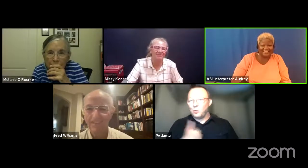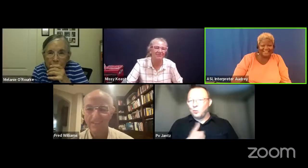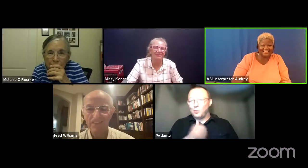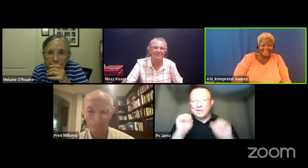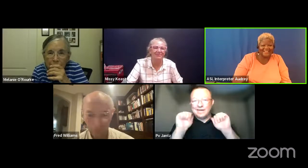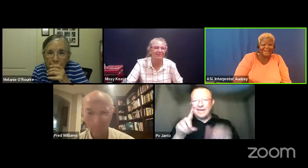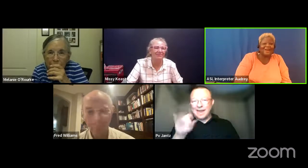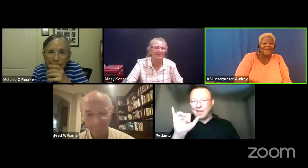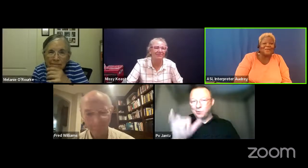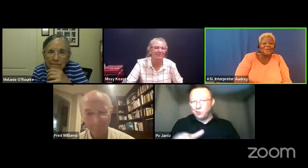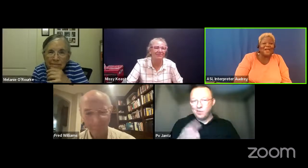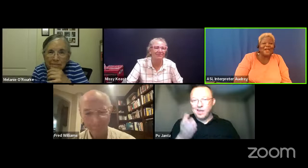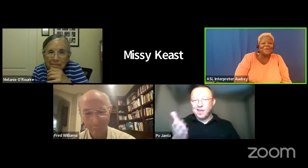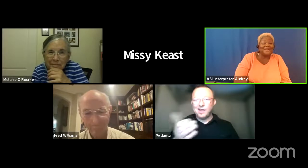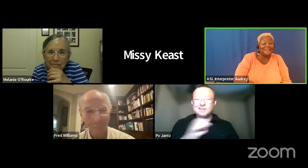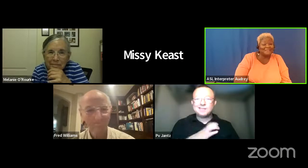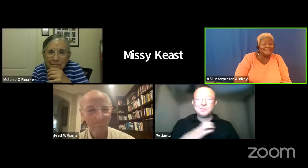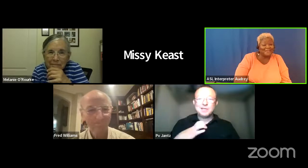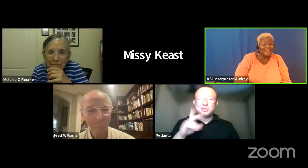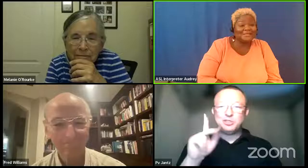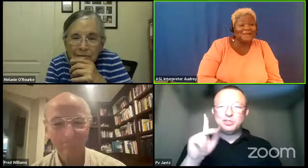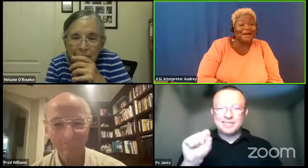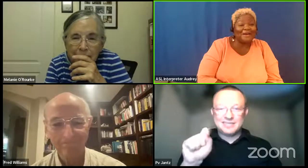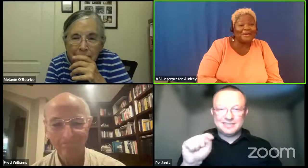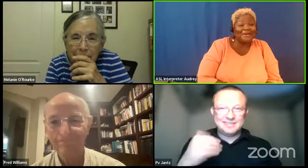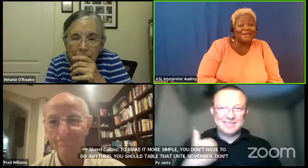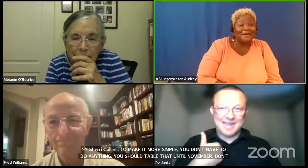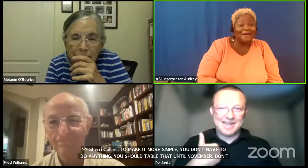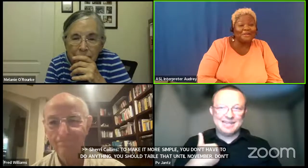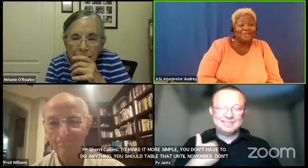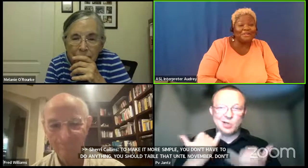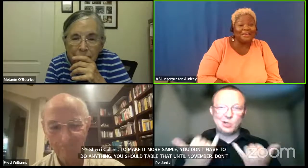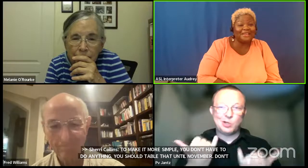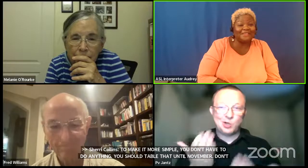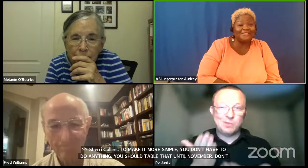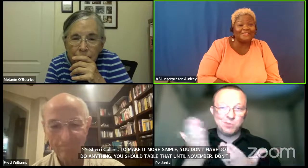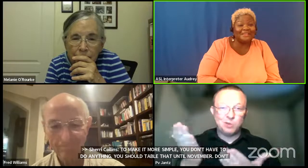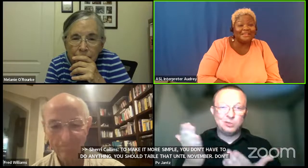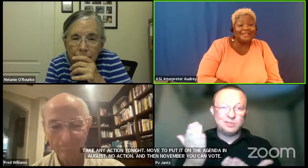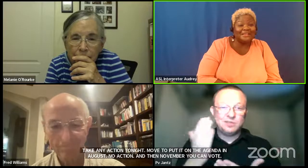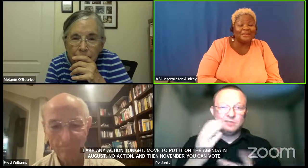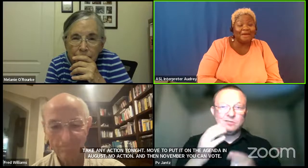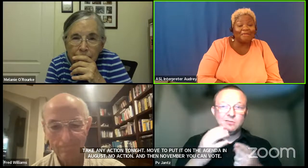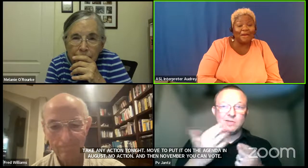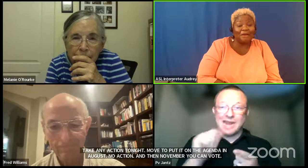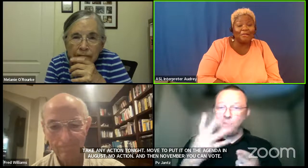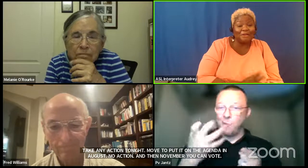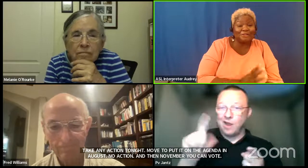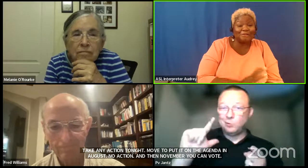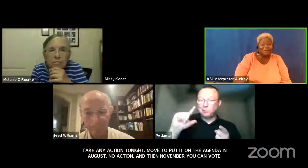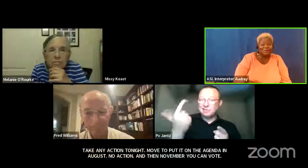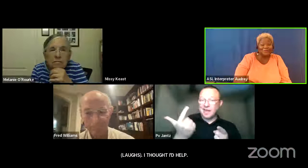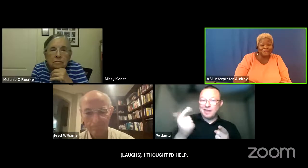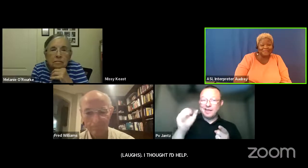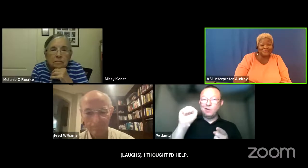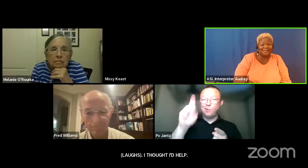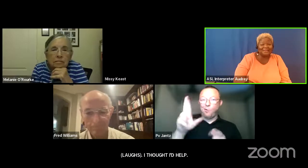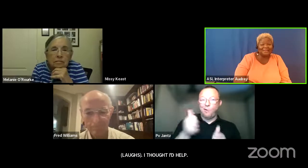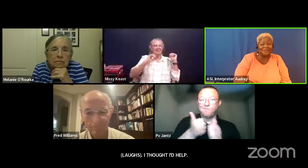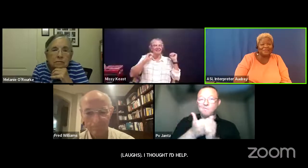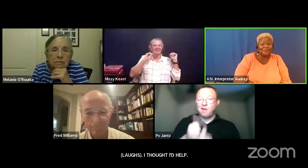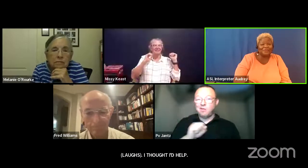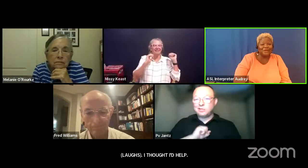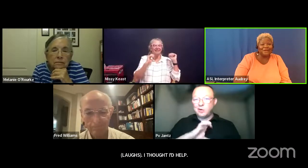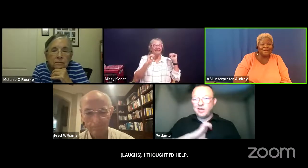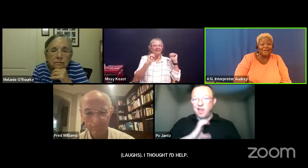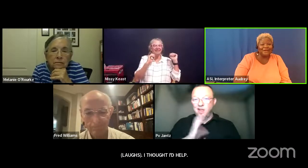That. Right, we could do that as well. Commissioner Keys, you have a current motion